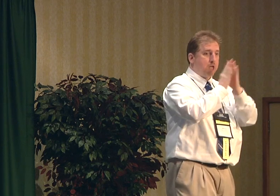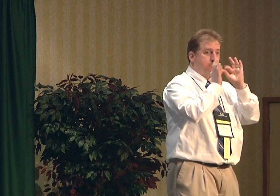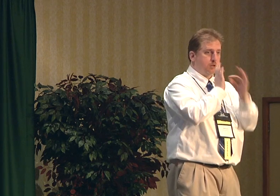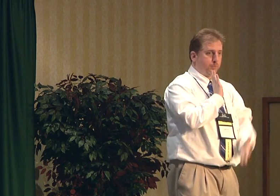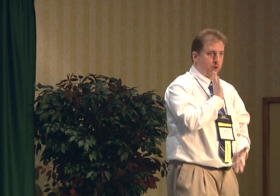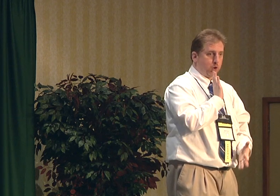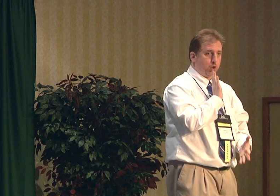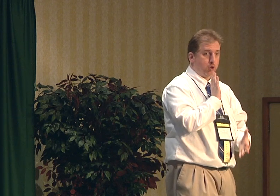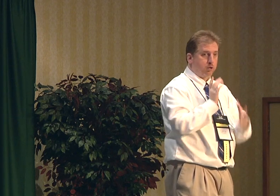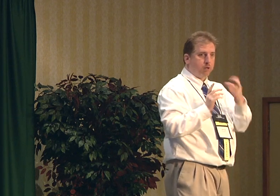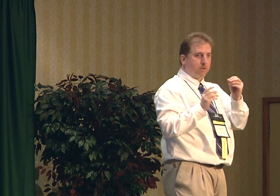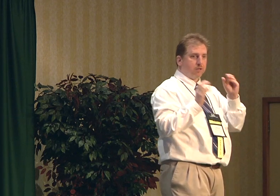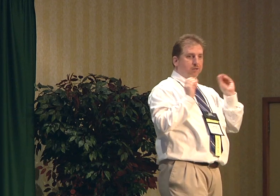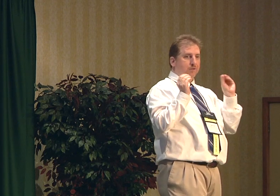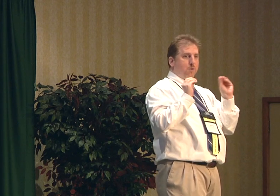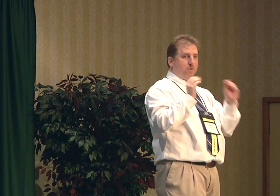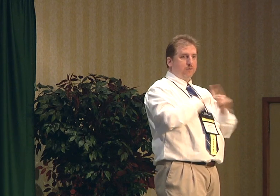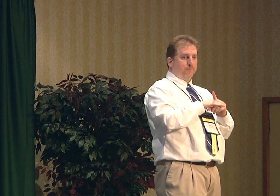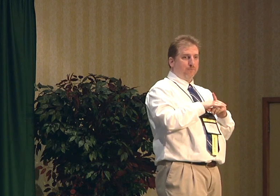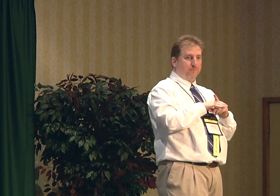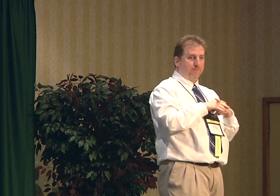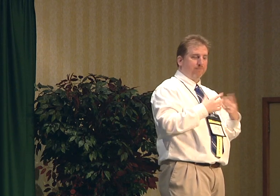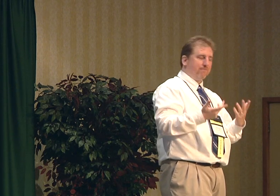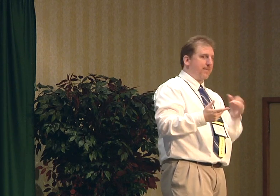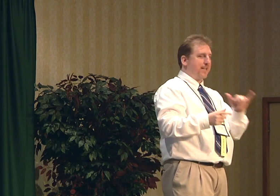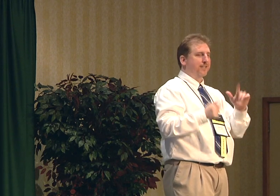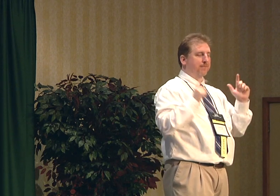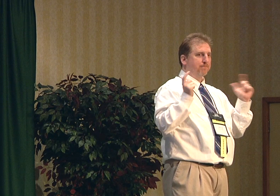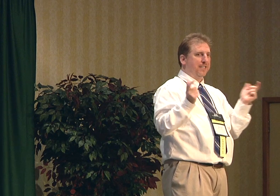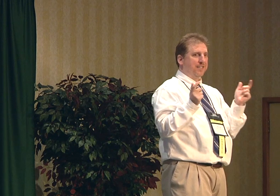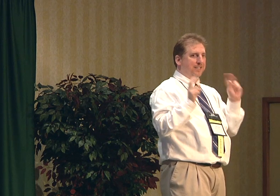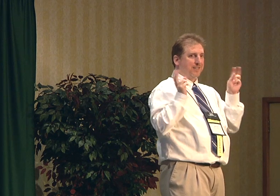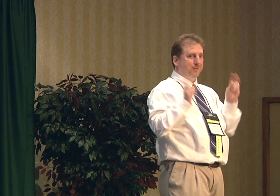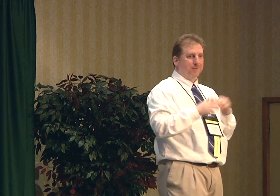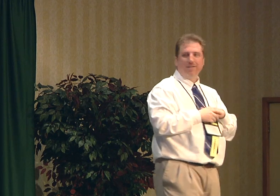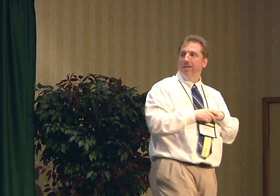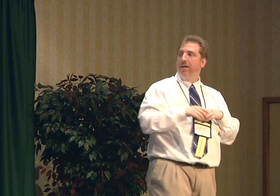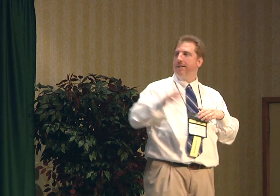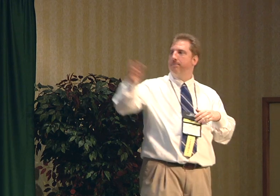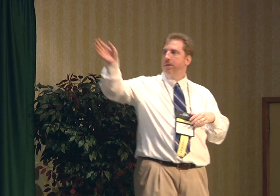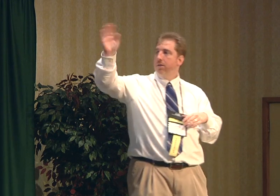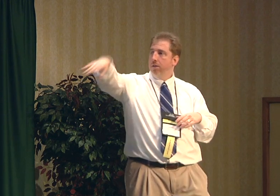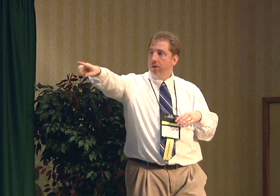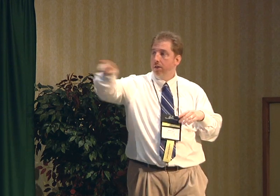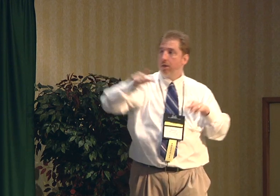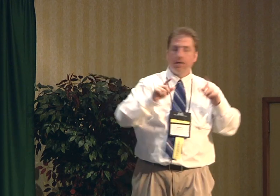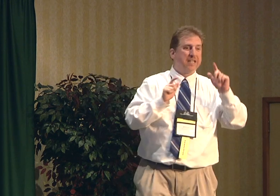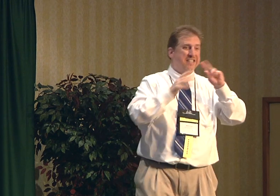or they approached the desk in person to make this interpreter request. So this is a big issue.